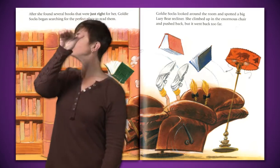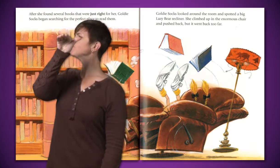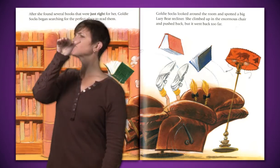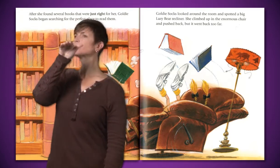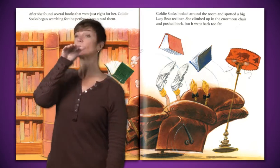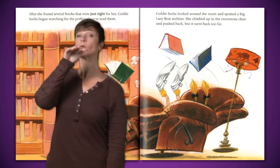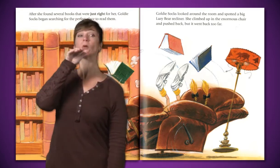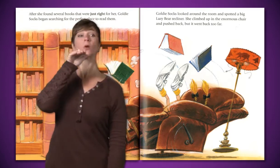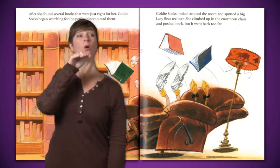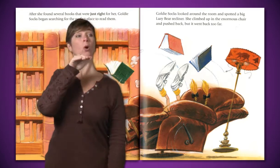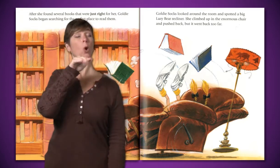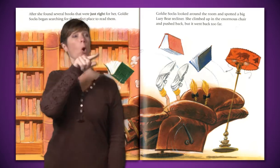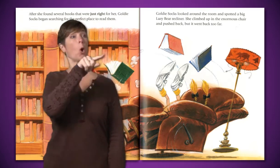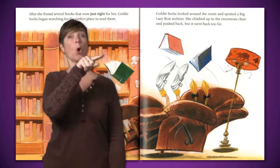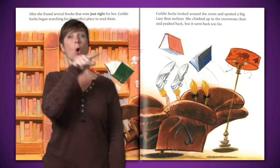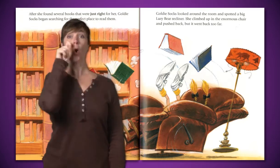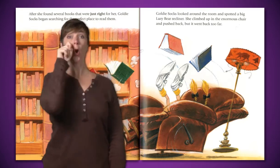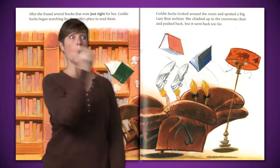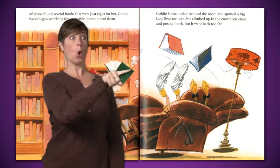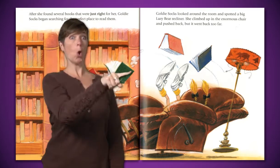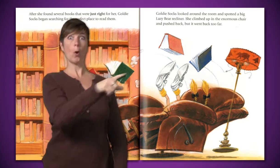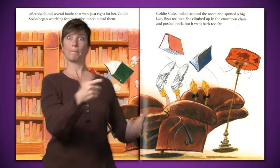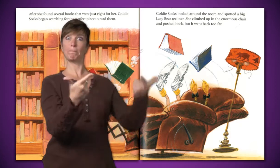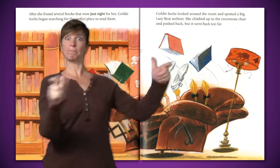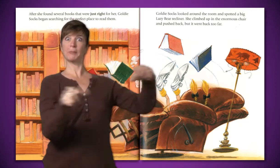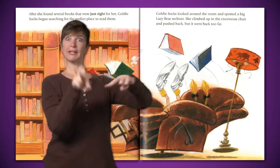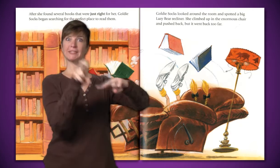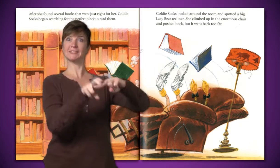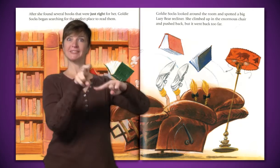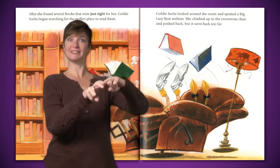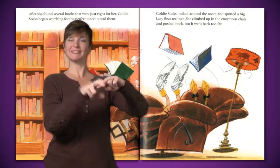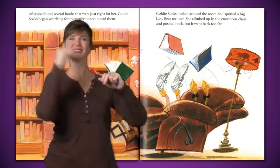Goldie Socks began searching for the perfect place to read them.